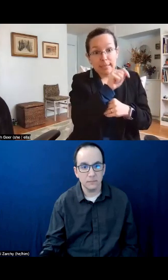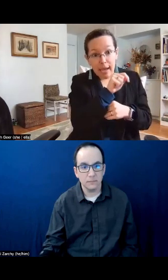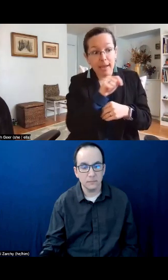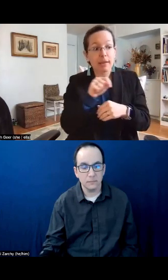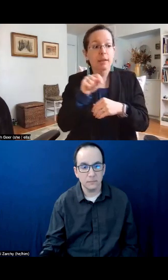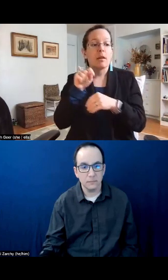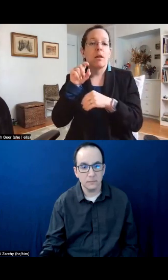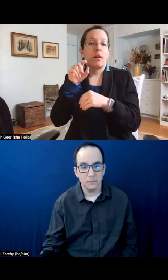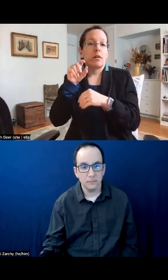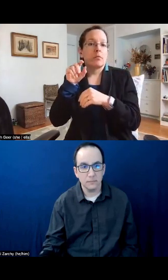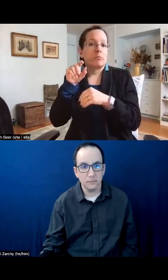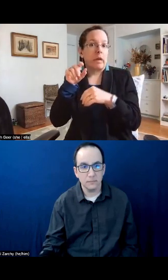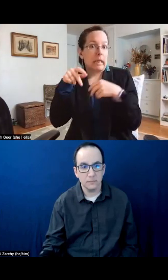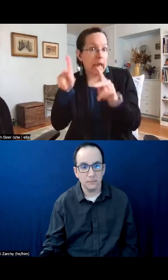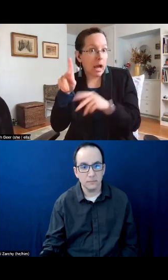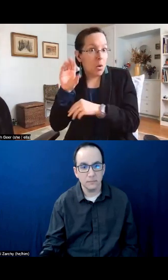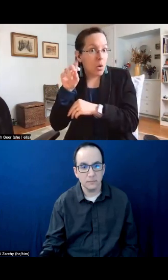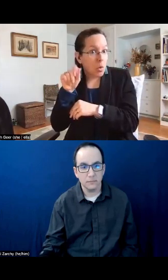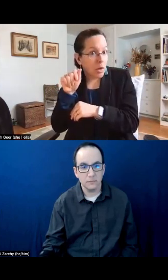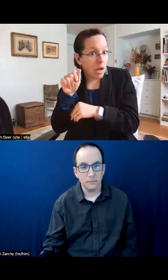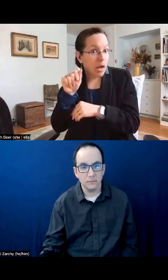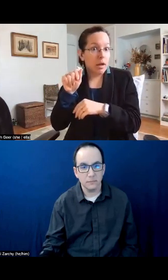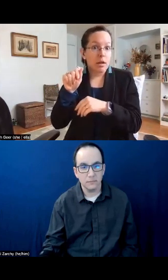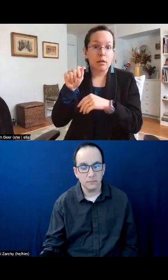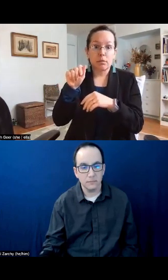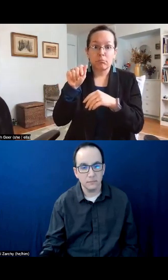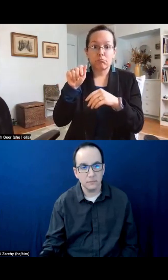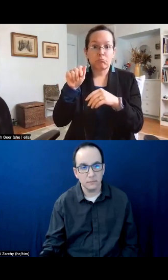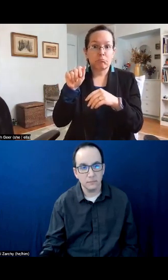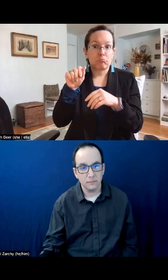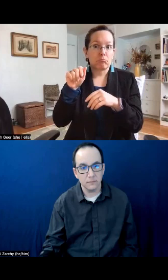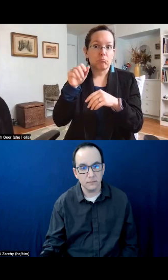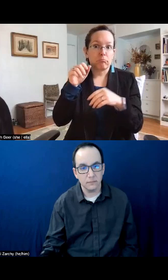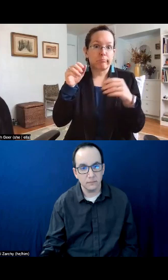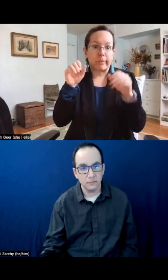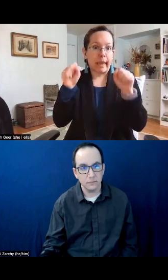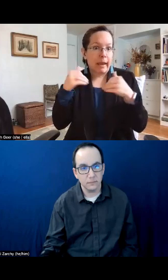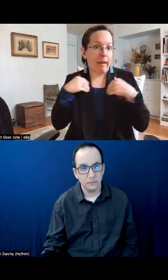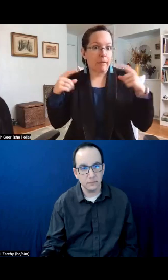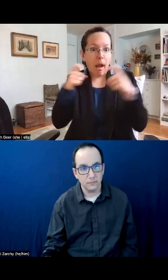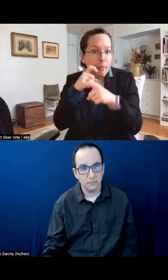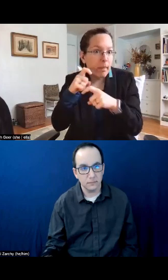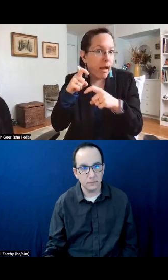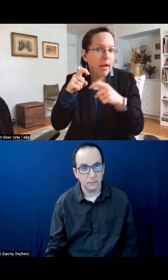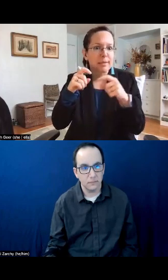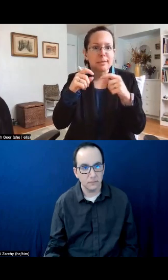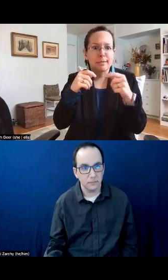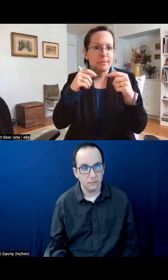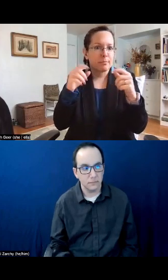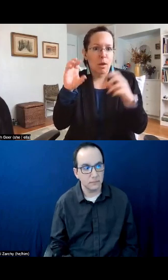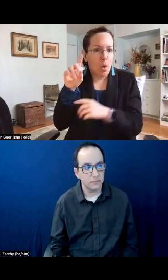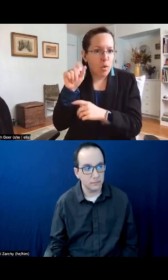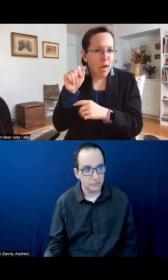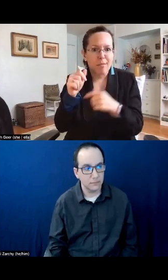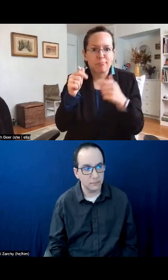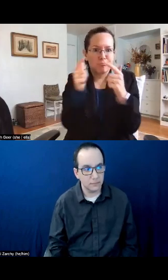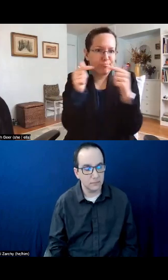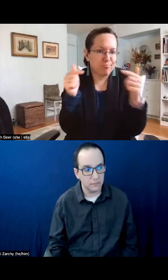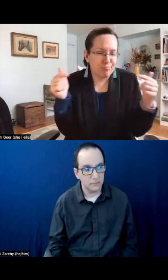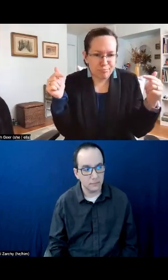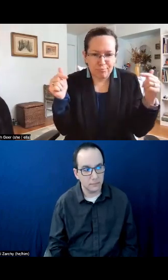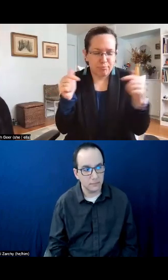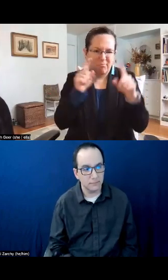and where the onset is allowed and when and where the coda is or is not allowed. There